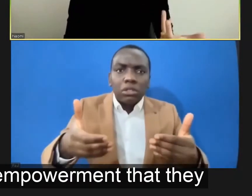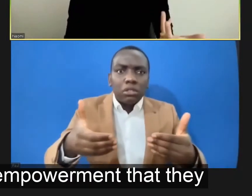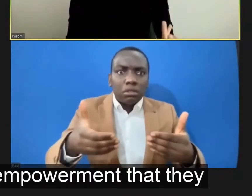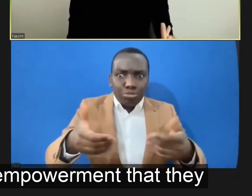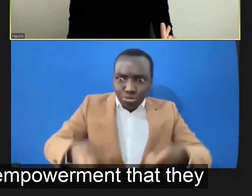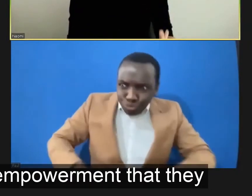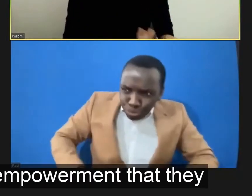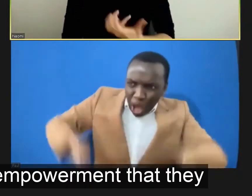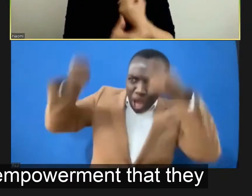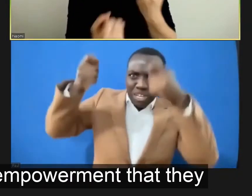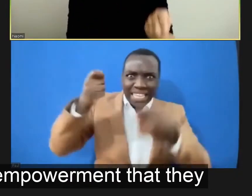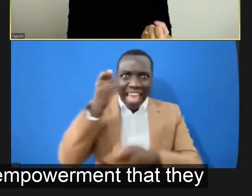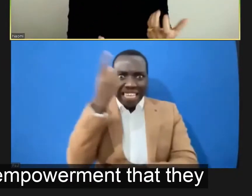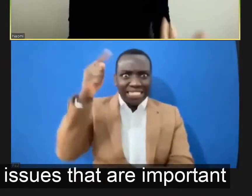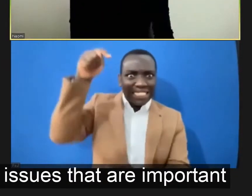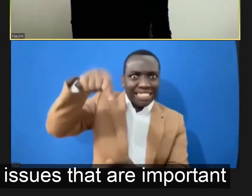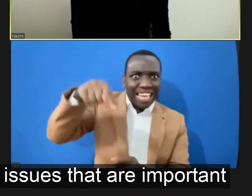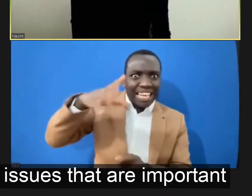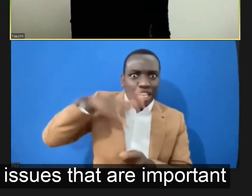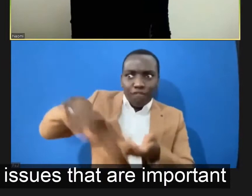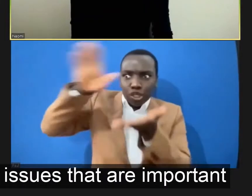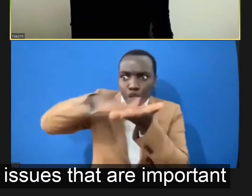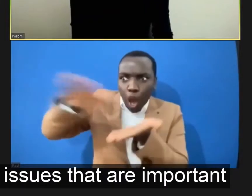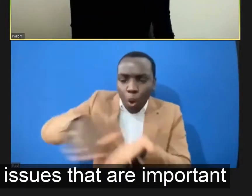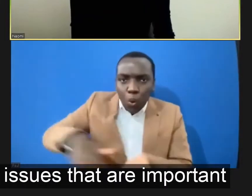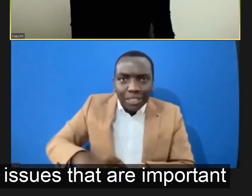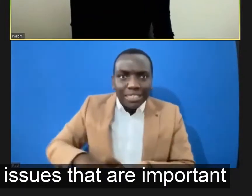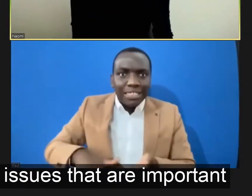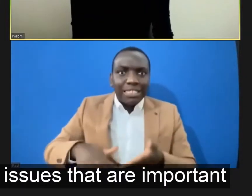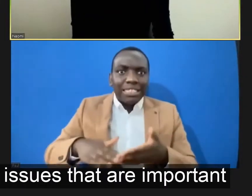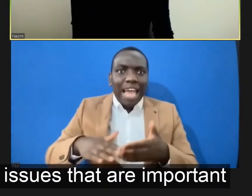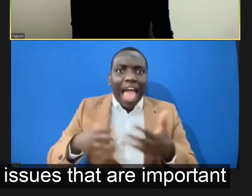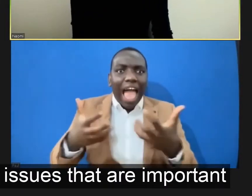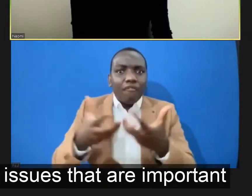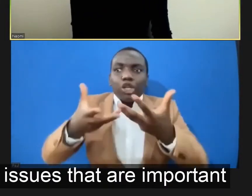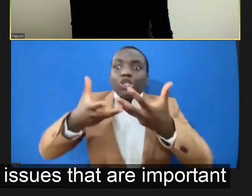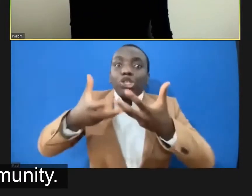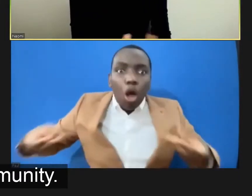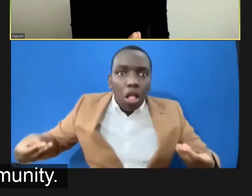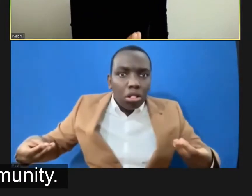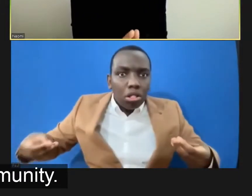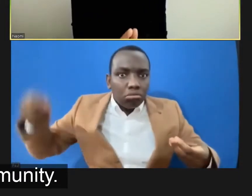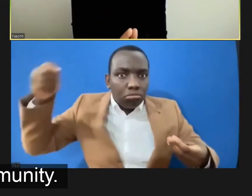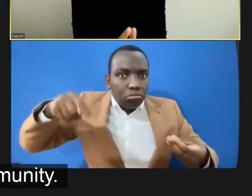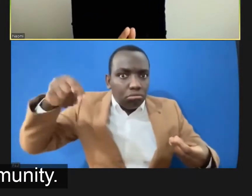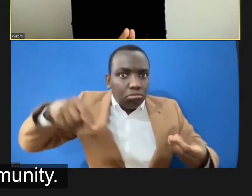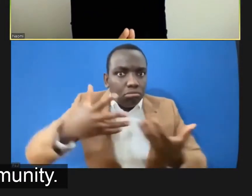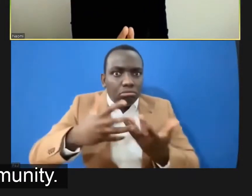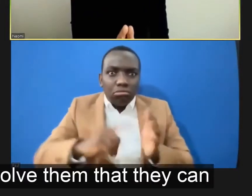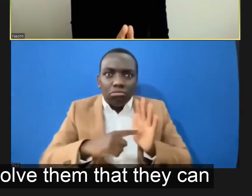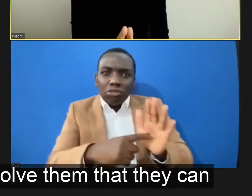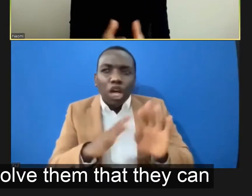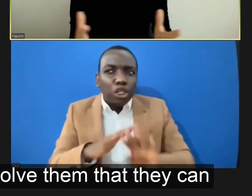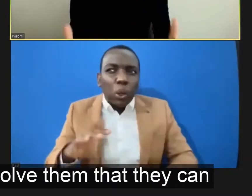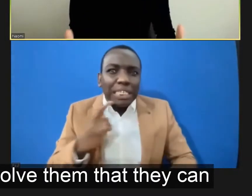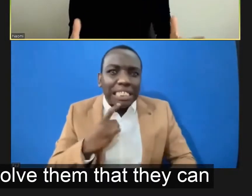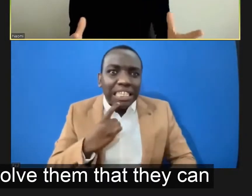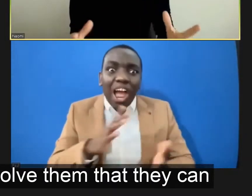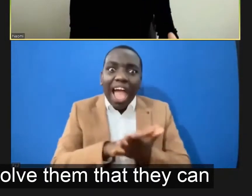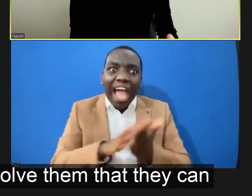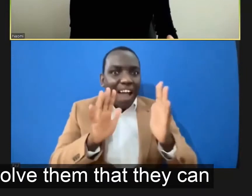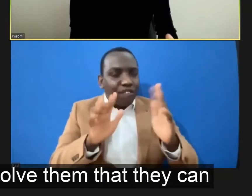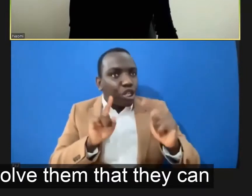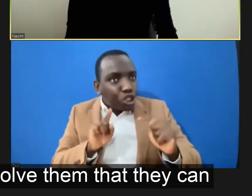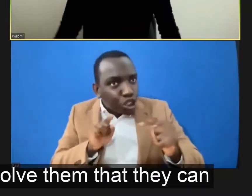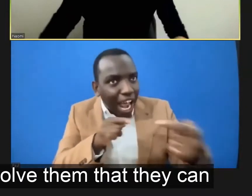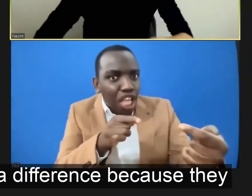that feeling of empowerment that they can go forward and raise those issues that are important for their community, that they have the ability to